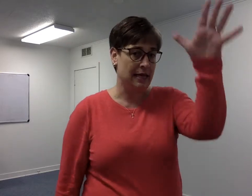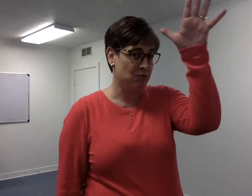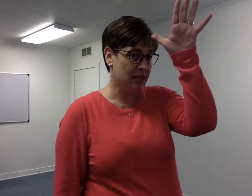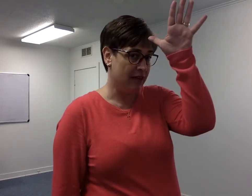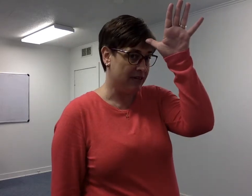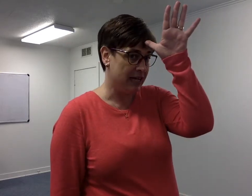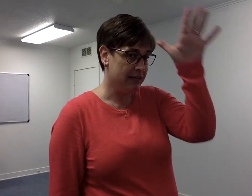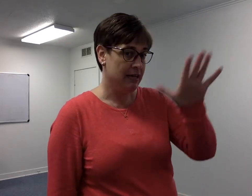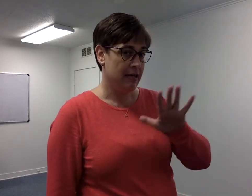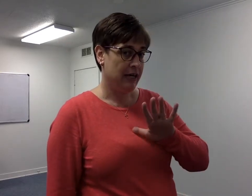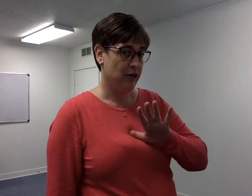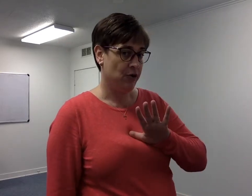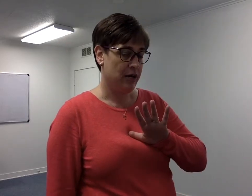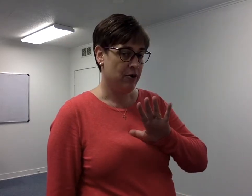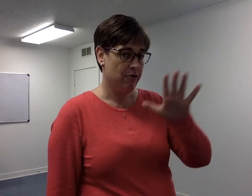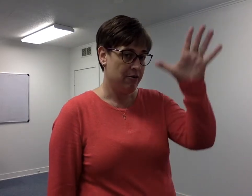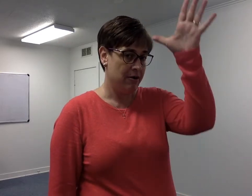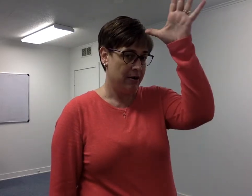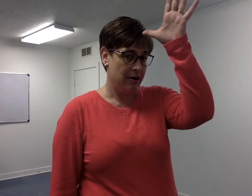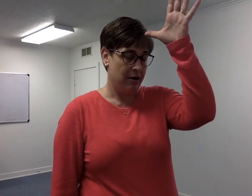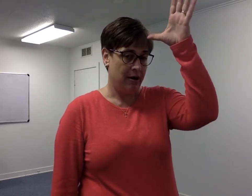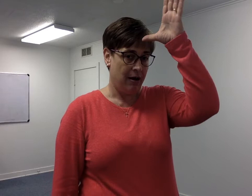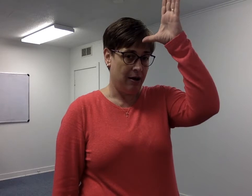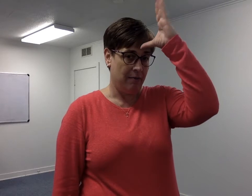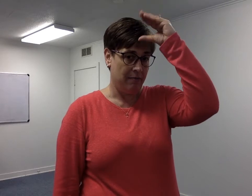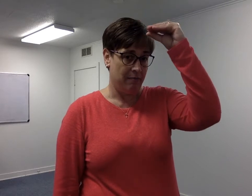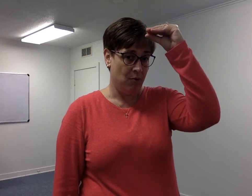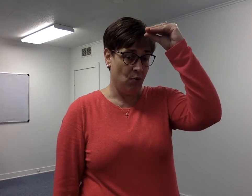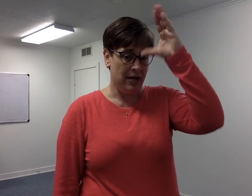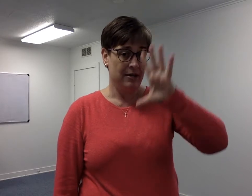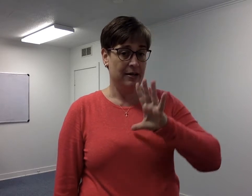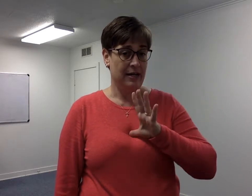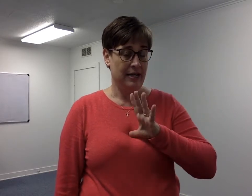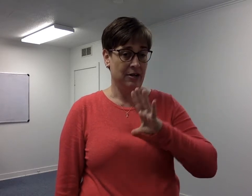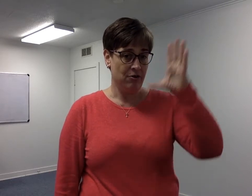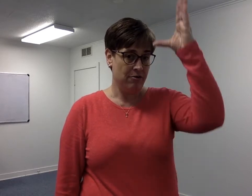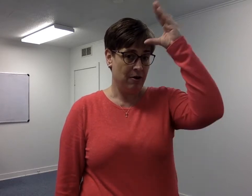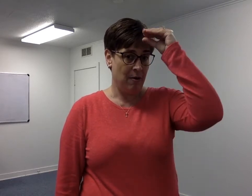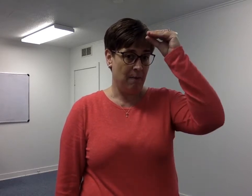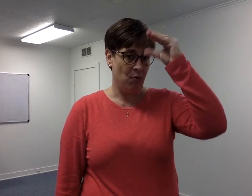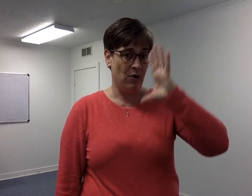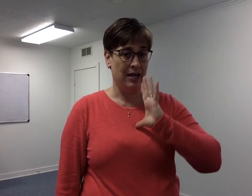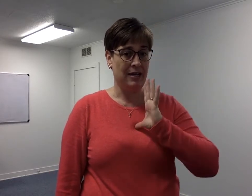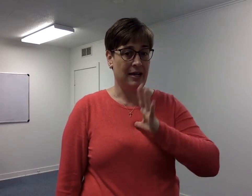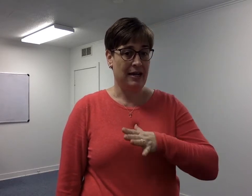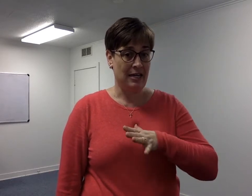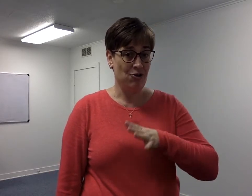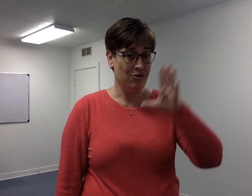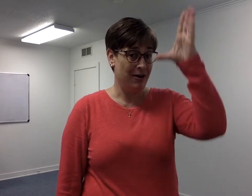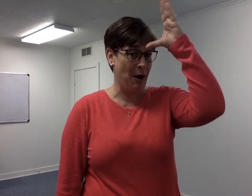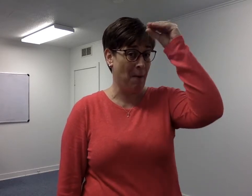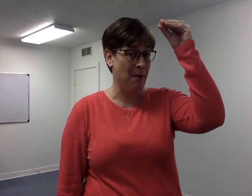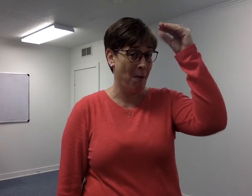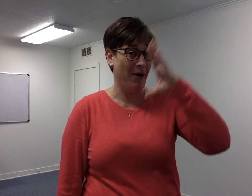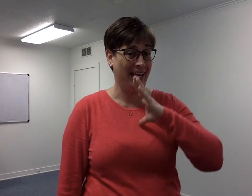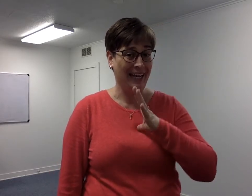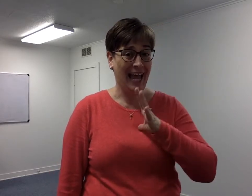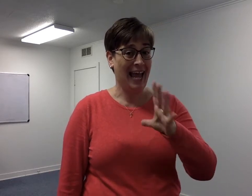with left hand. Here, here, boy and here, boy and here, boy and